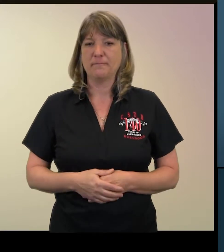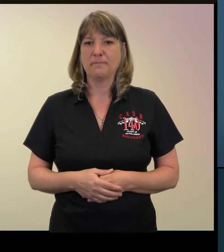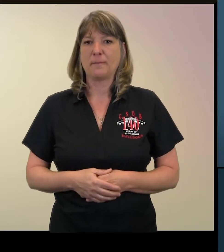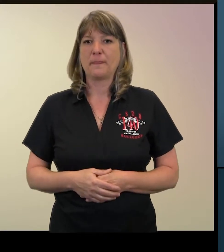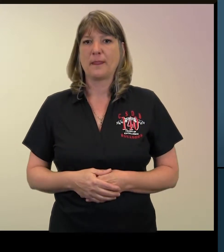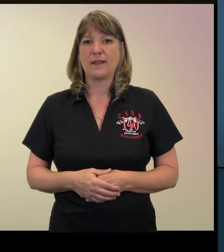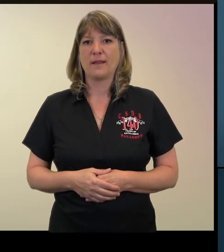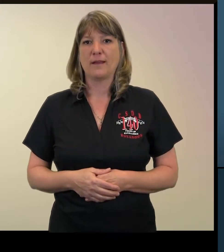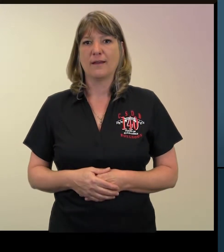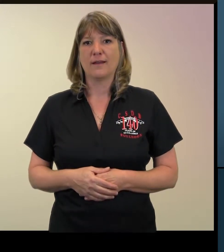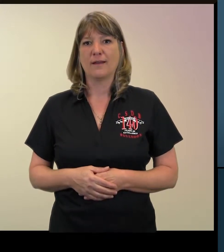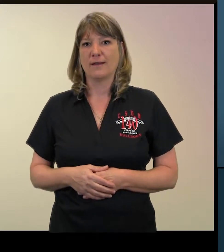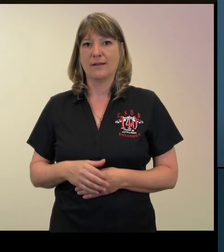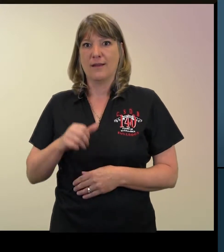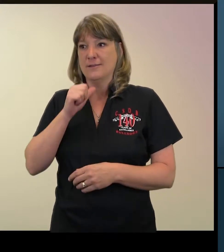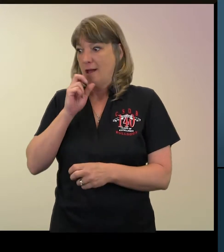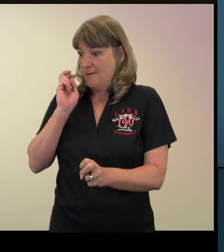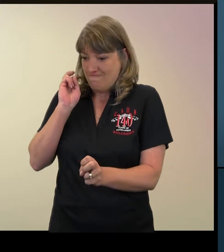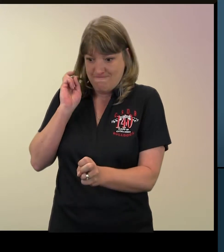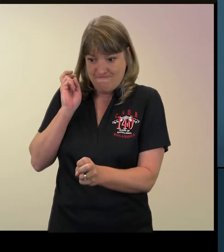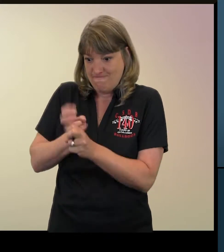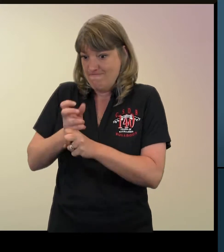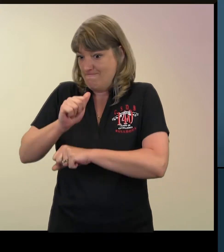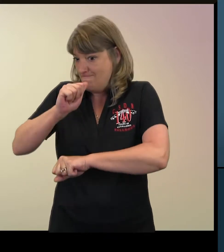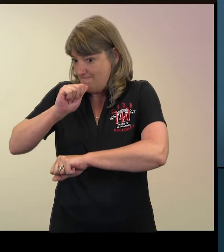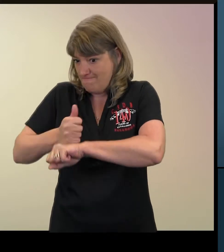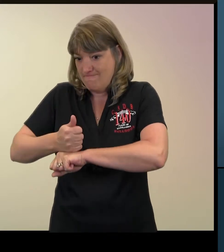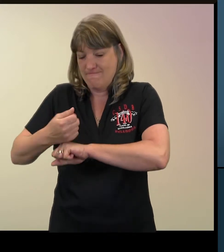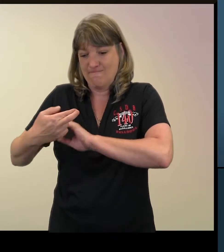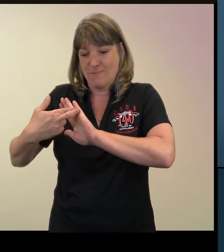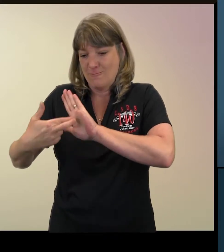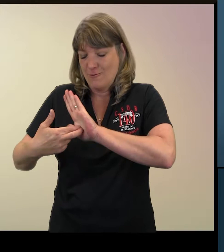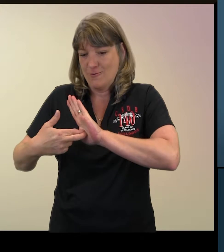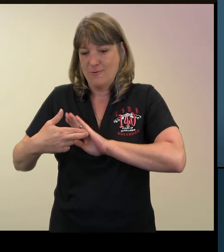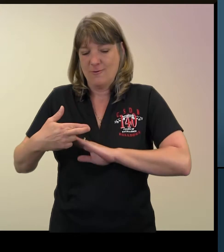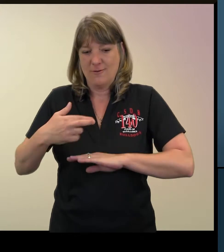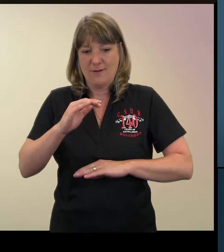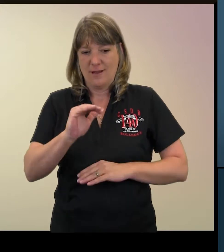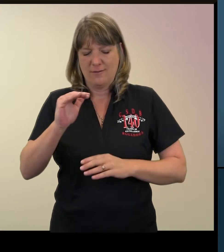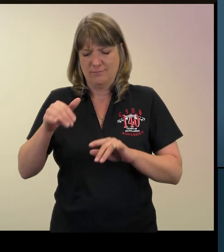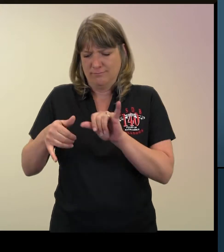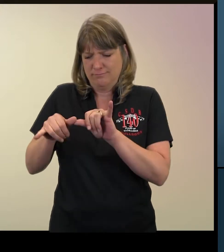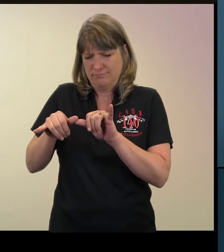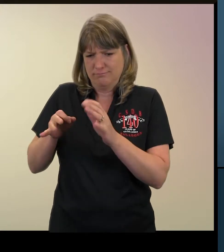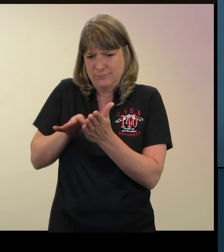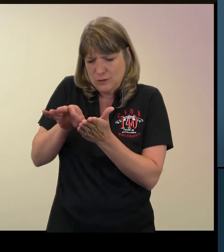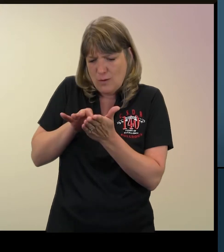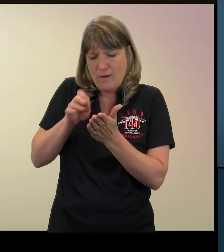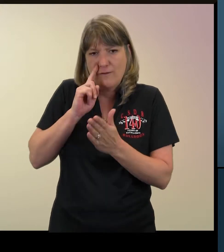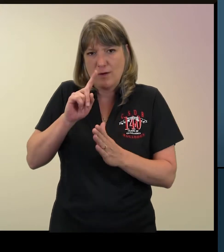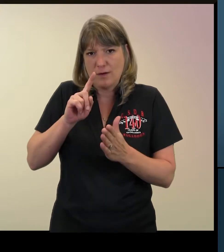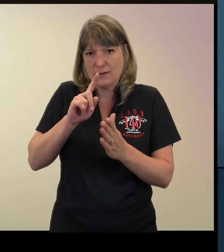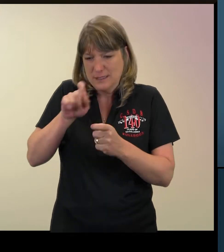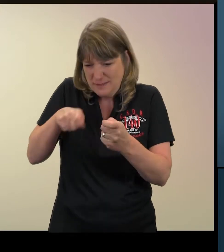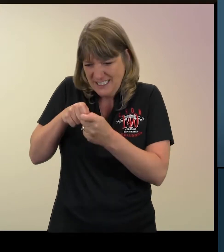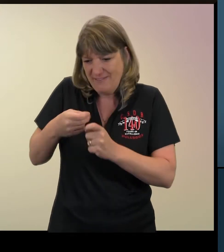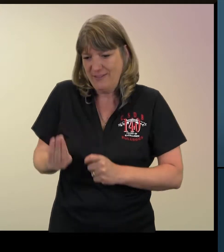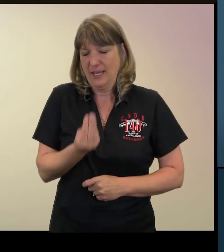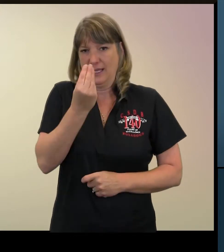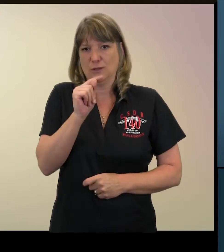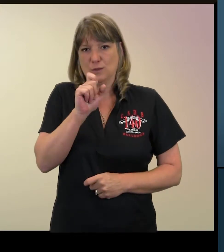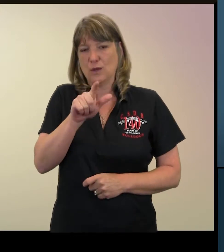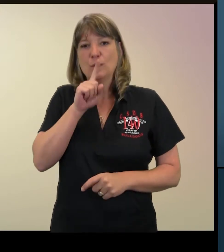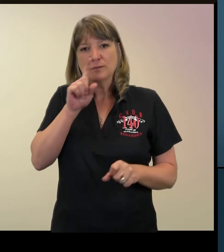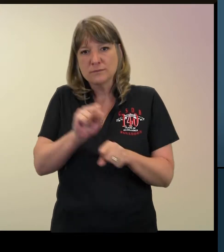autism. That's not a hard and fast steady rule how a child scores on a particular tool.